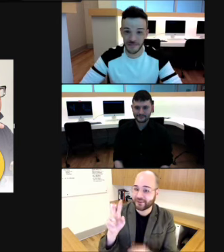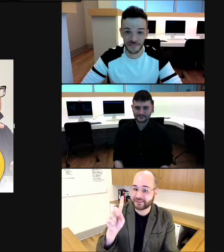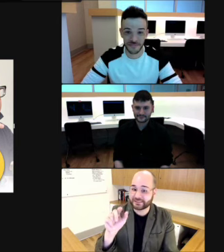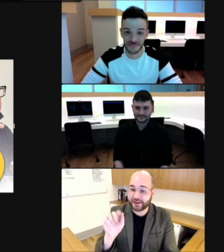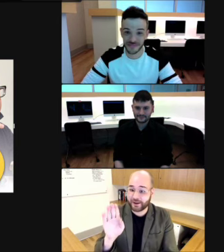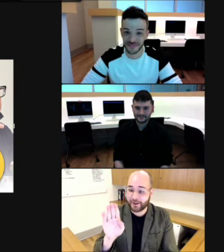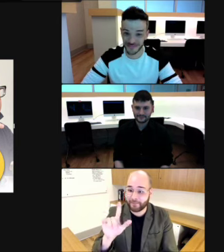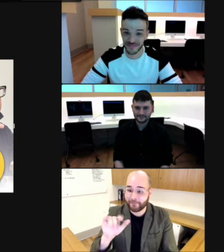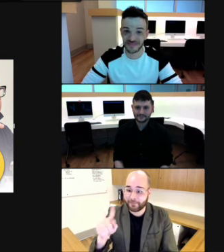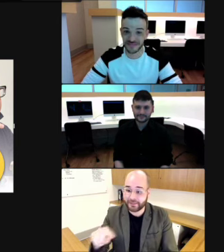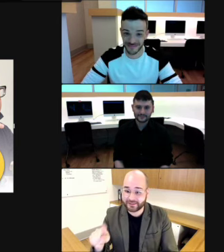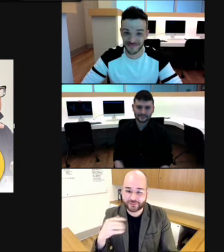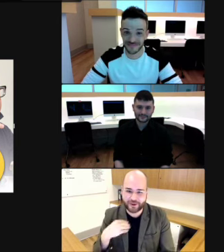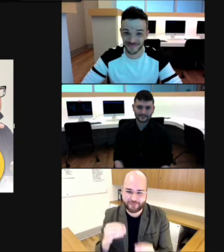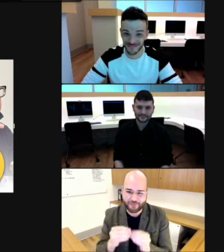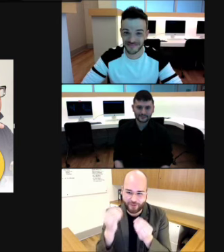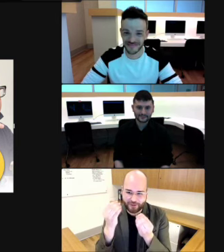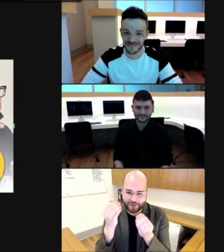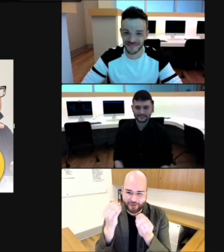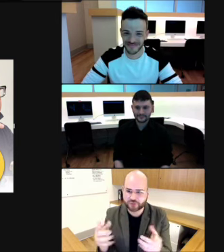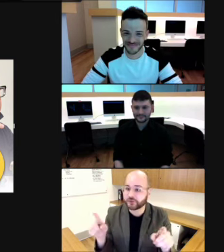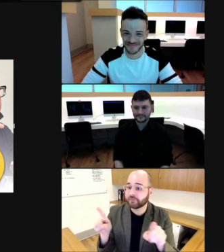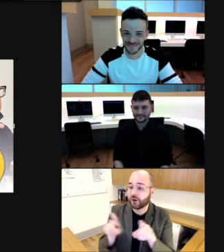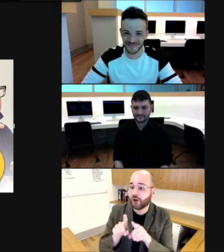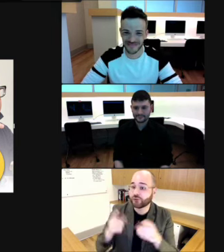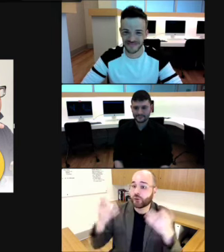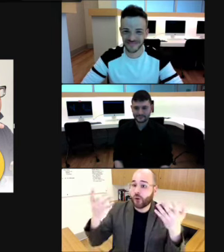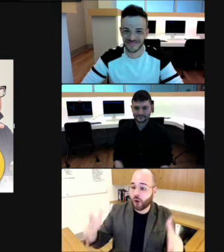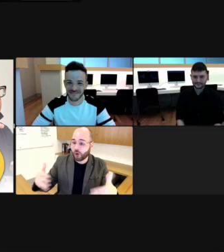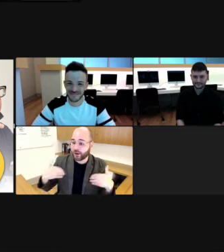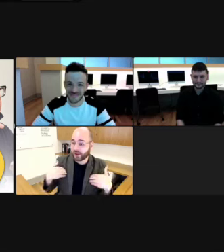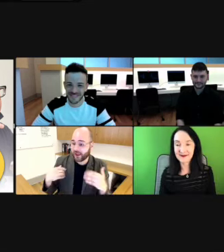Yes, we're collecting the data now. We hope to have more information by the